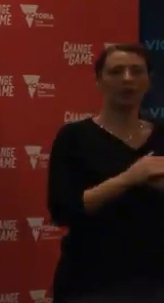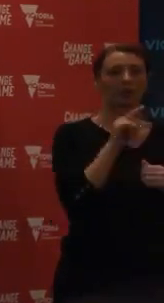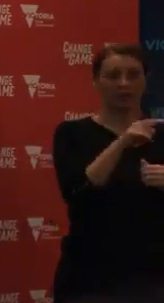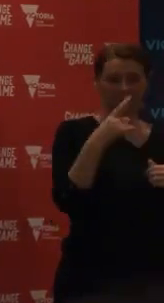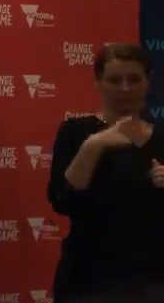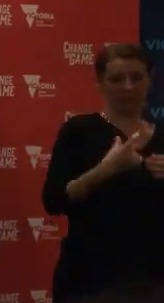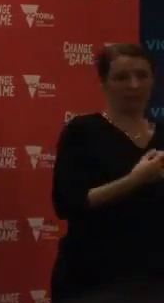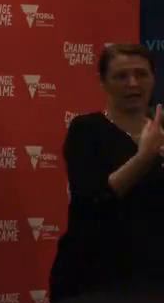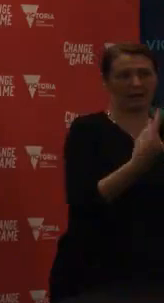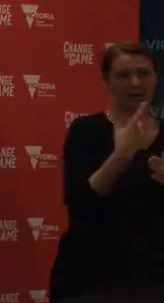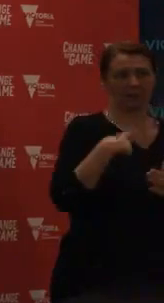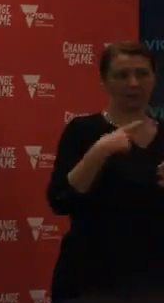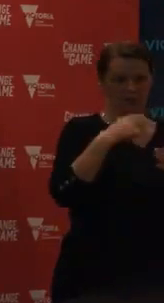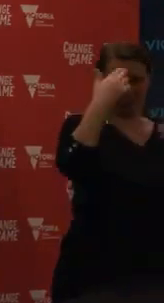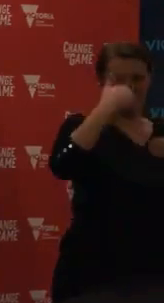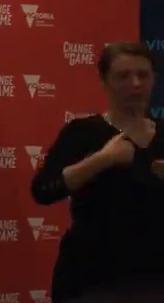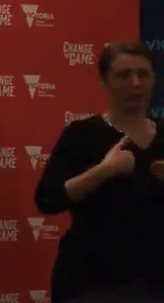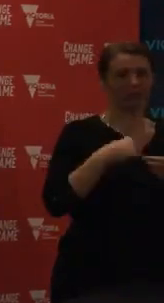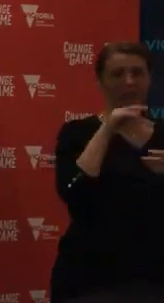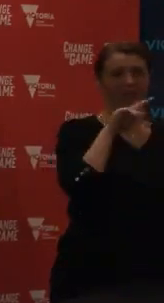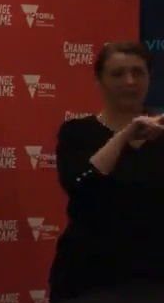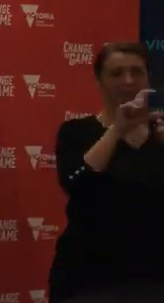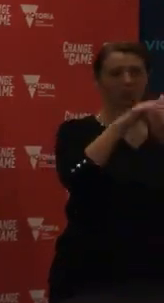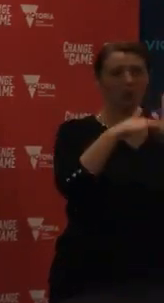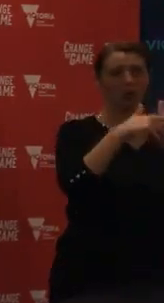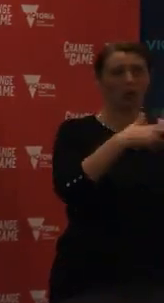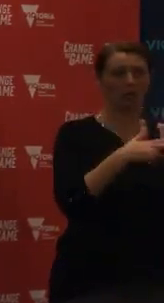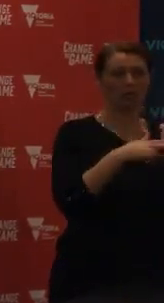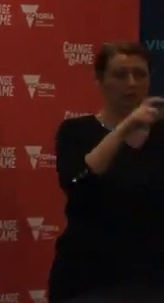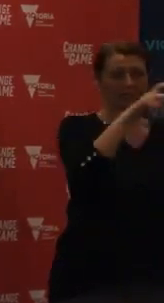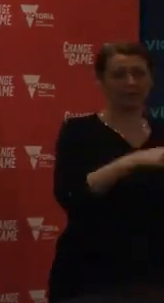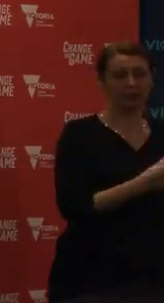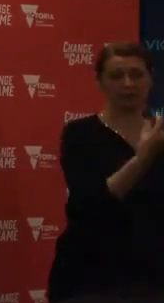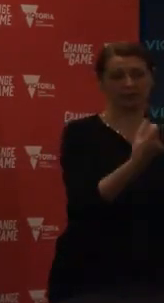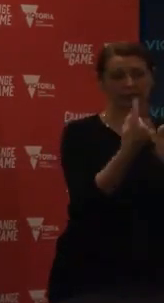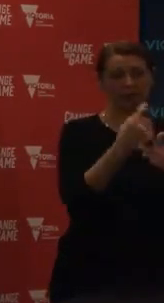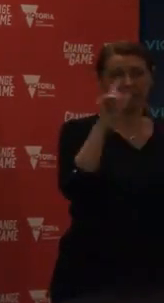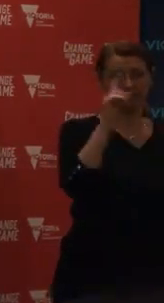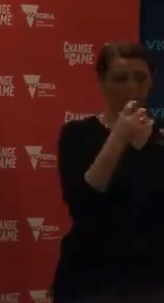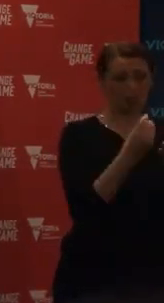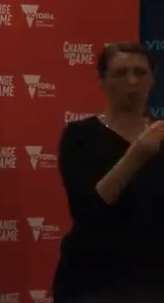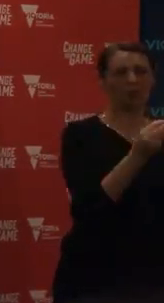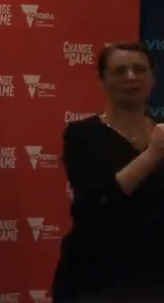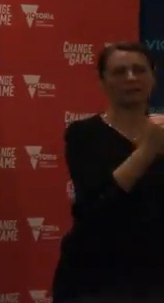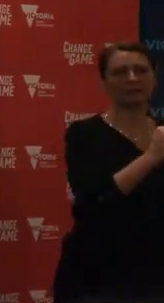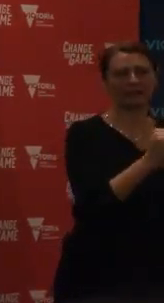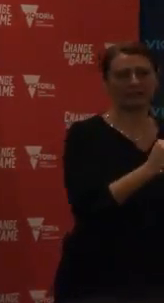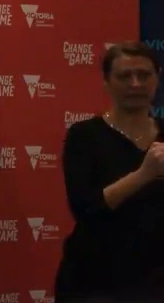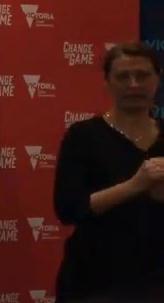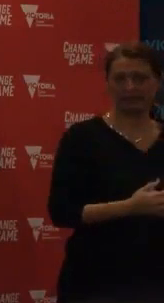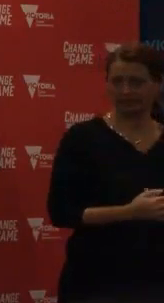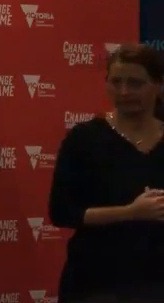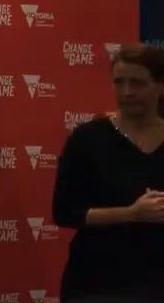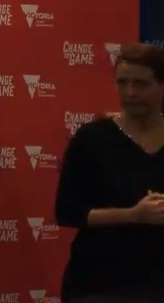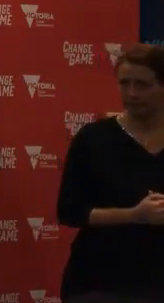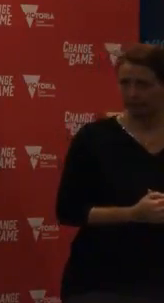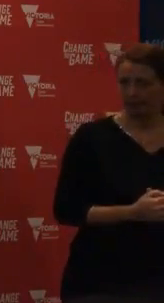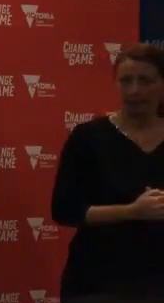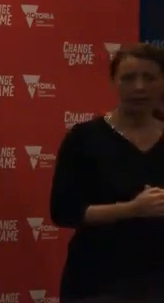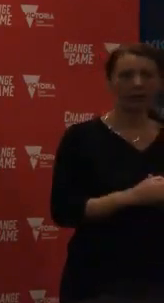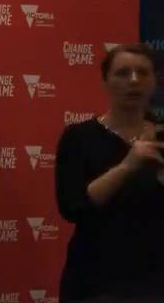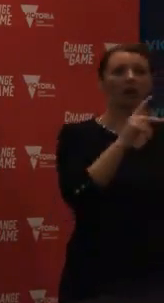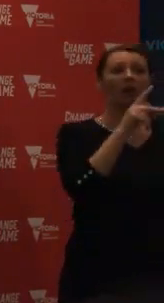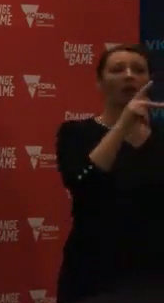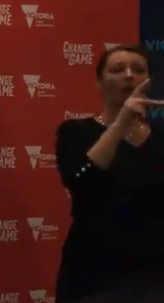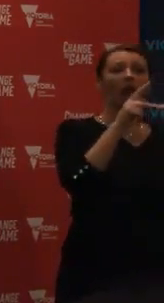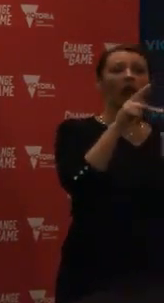being the case in terms of autism being the most common of the disabilities in terms of the stats since the NDIS commenced.